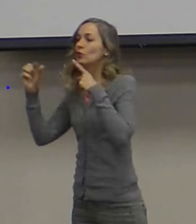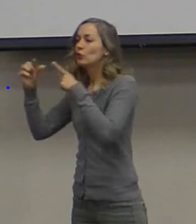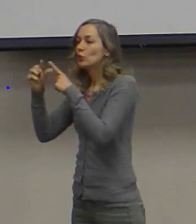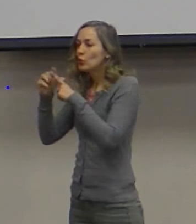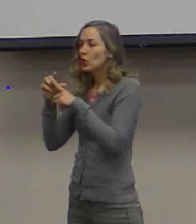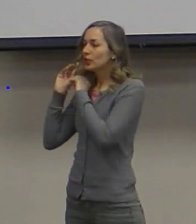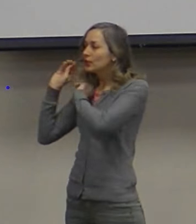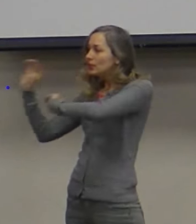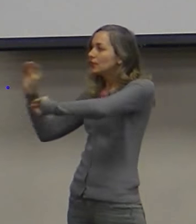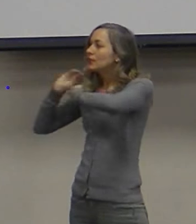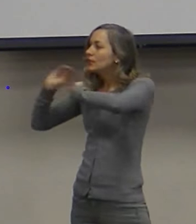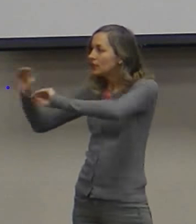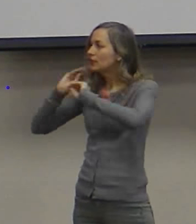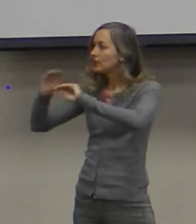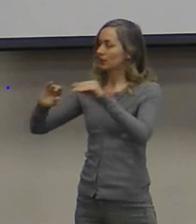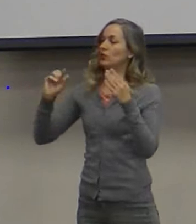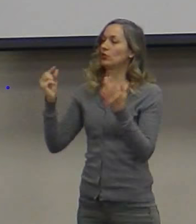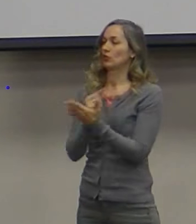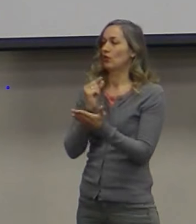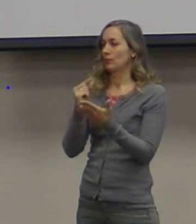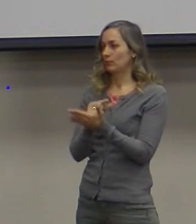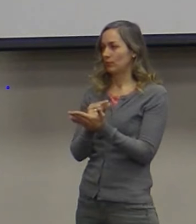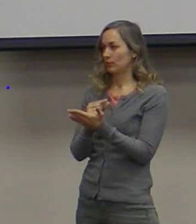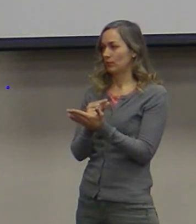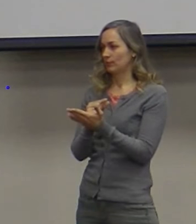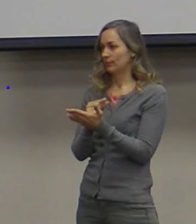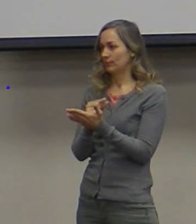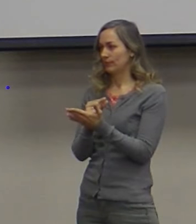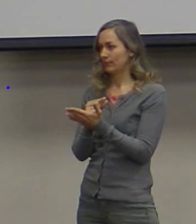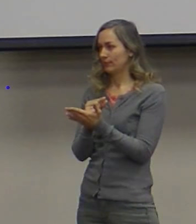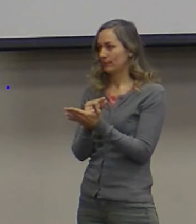teach the gospel.